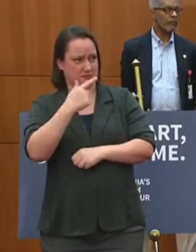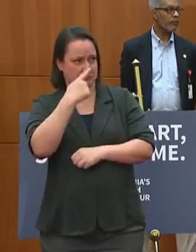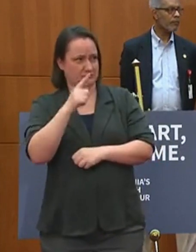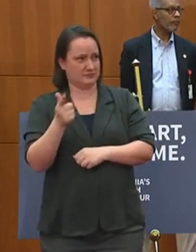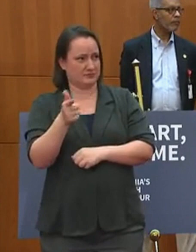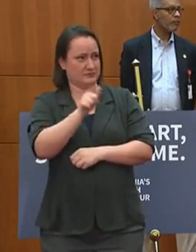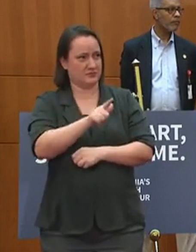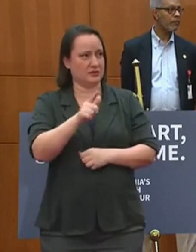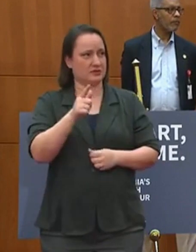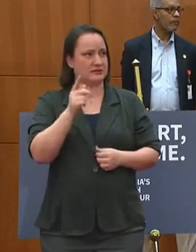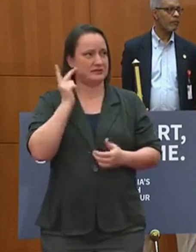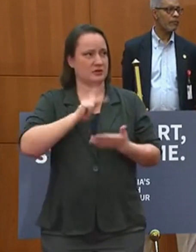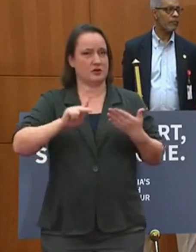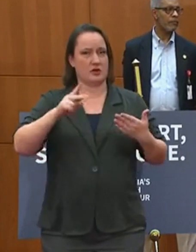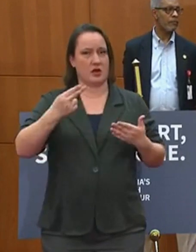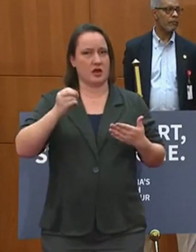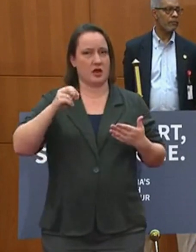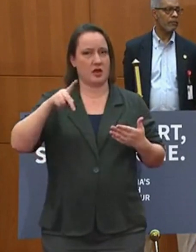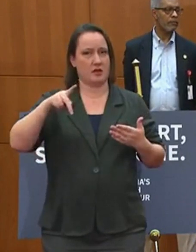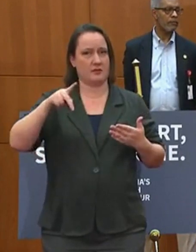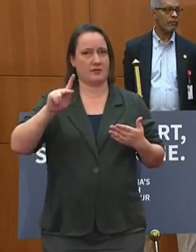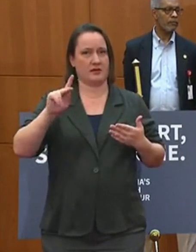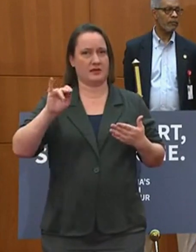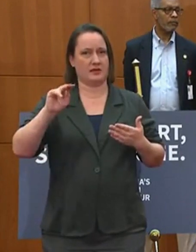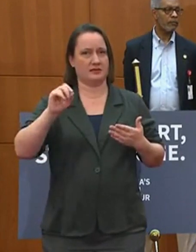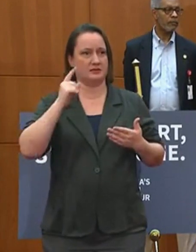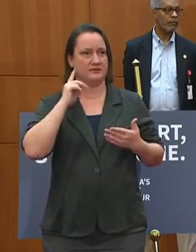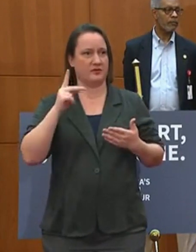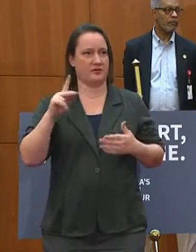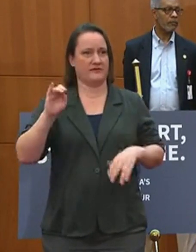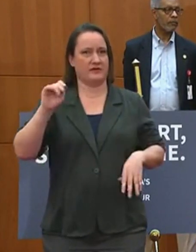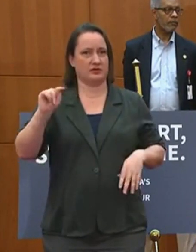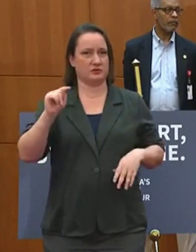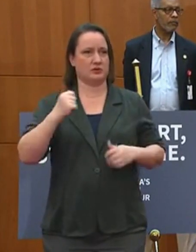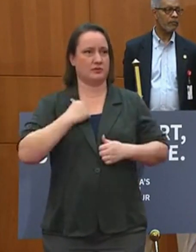Governor, to Secretary Hopkins for Veterans and Military Affairs.